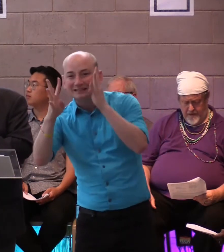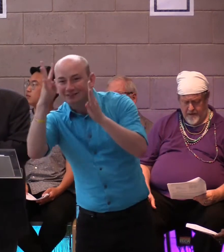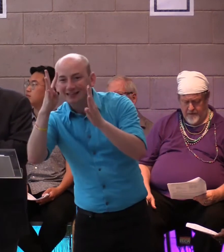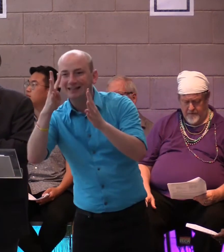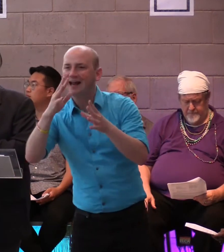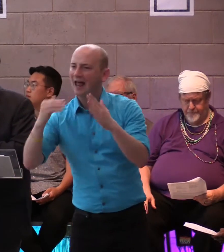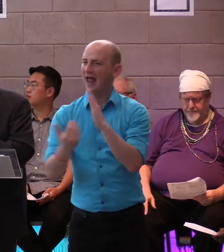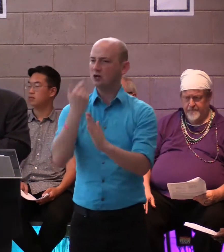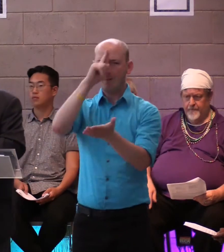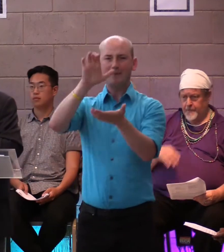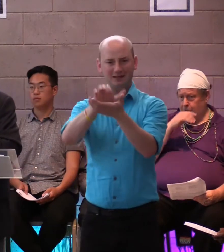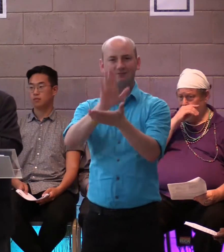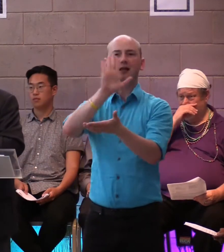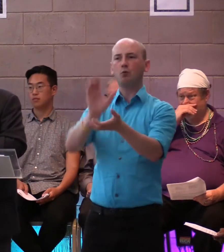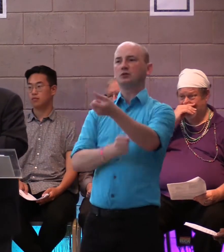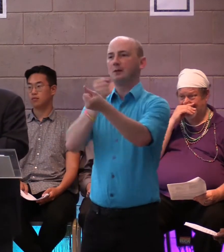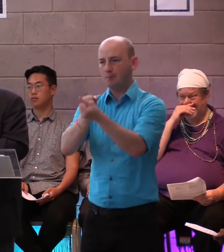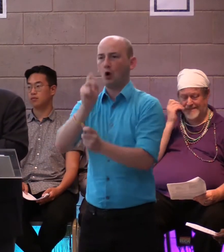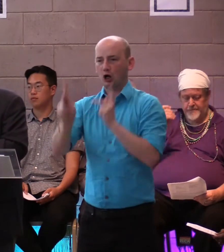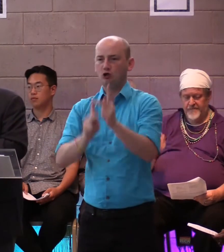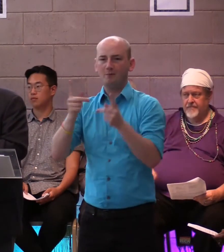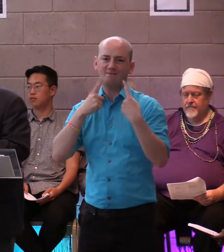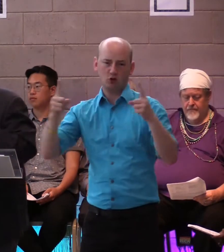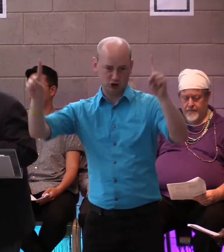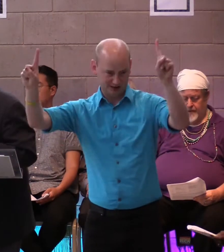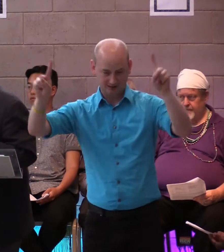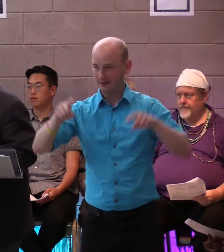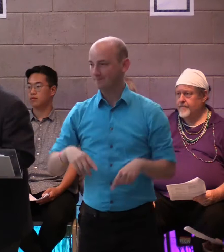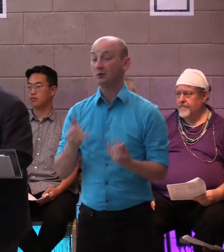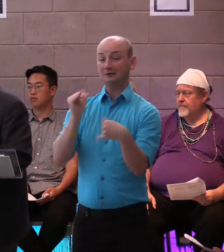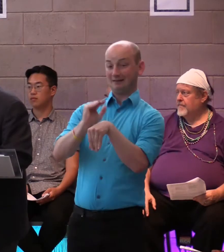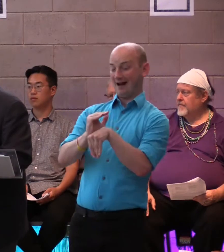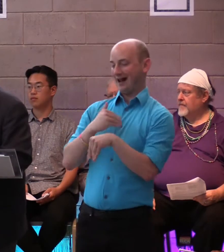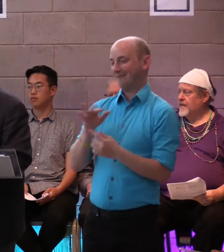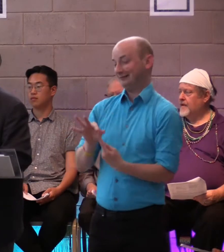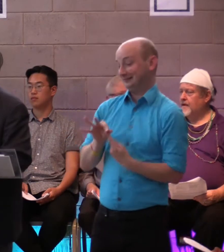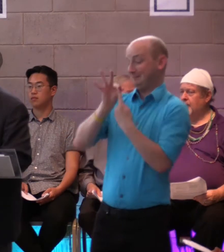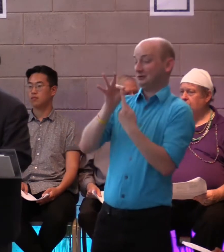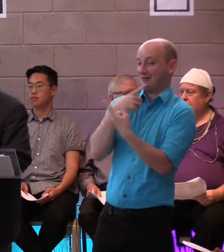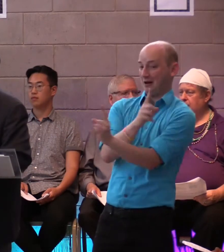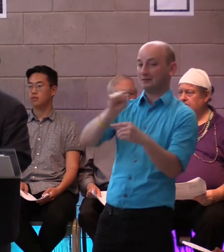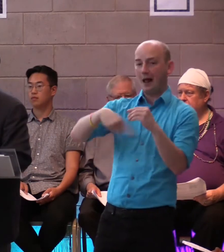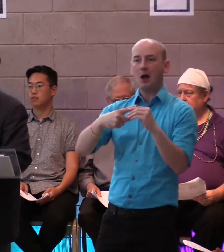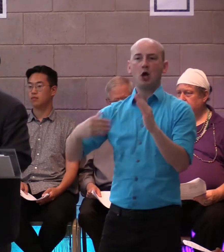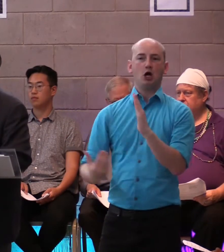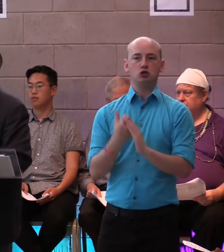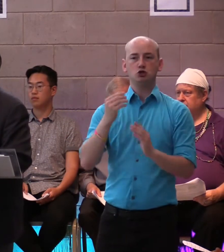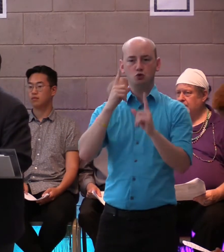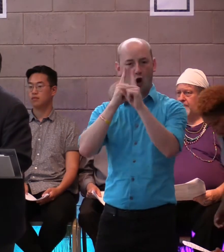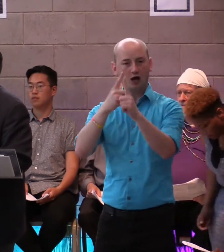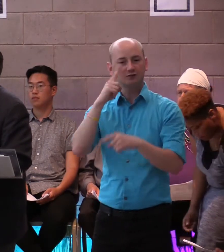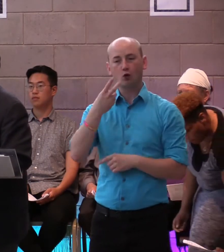support human flourishing. And with me tonight is a special announcement about a new cause for human flourishing